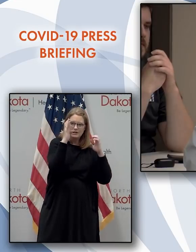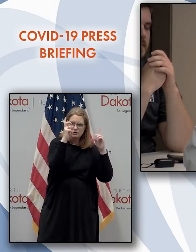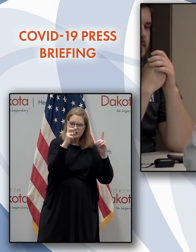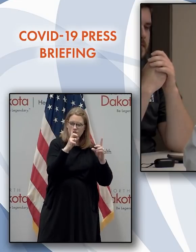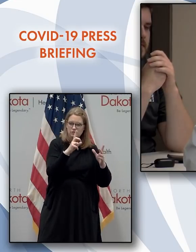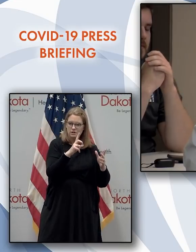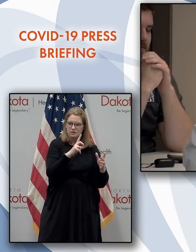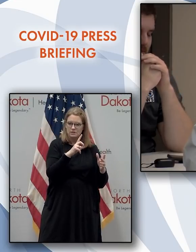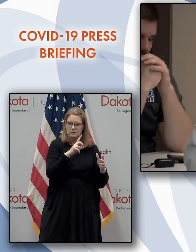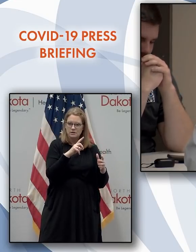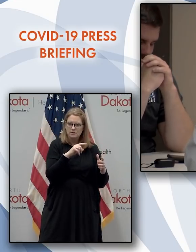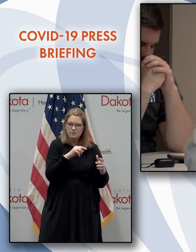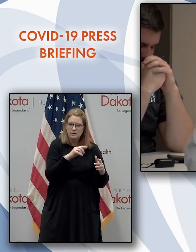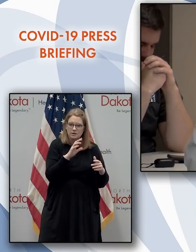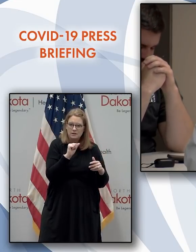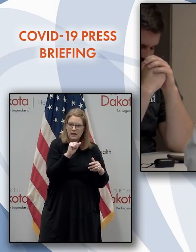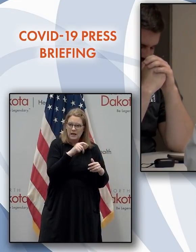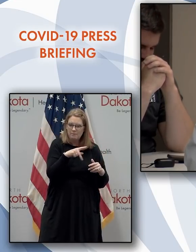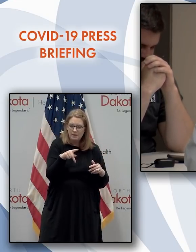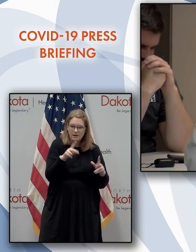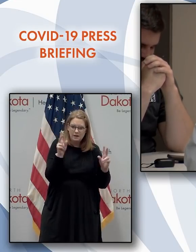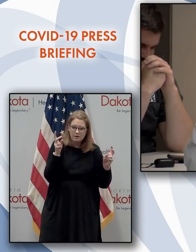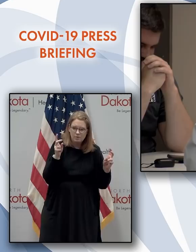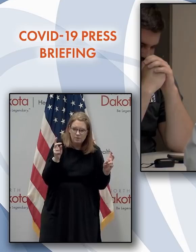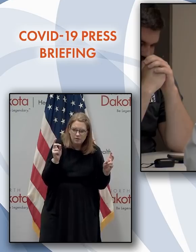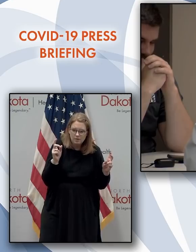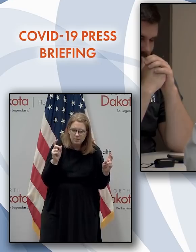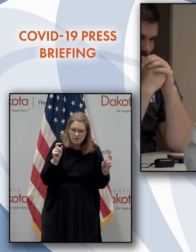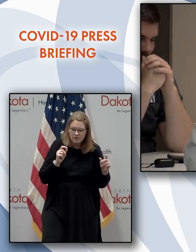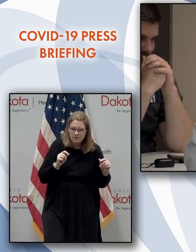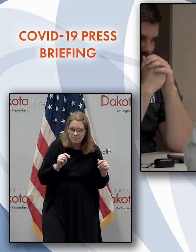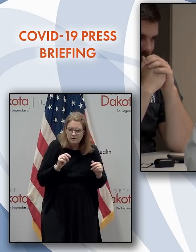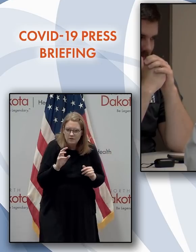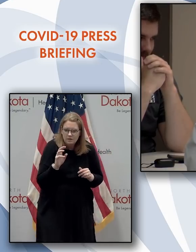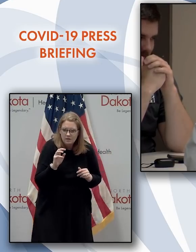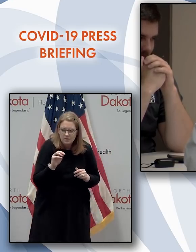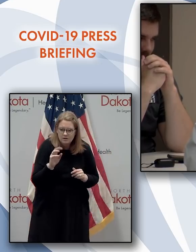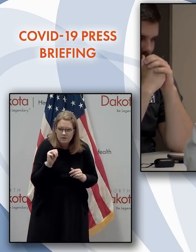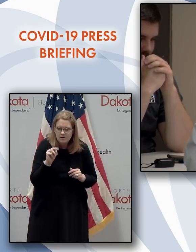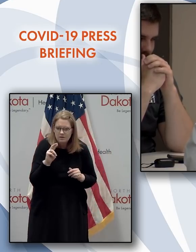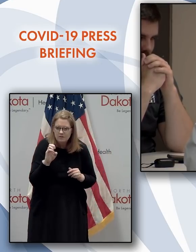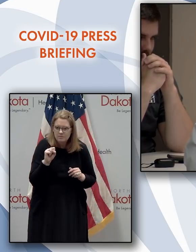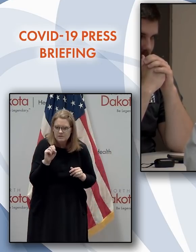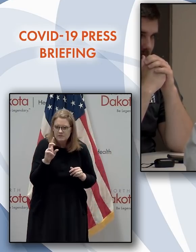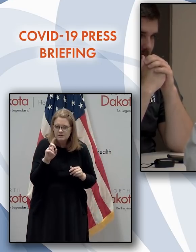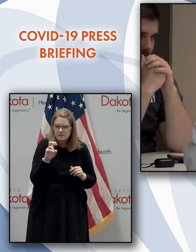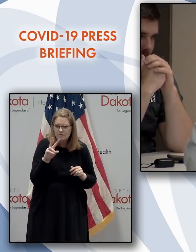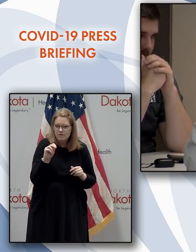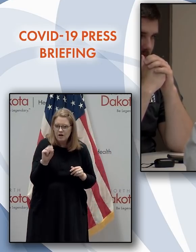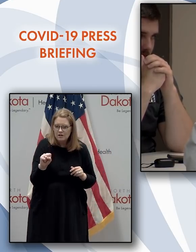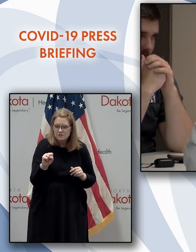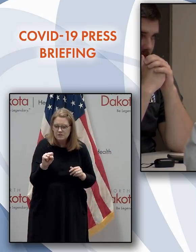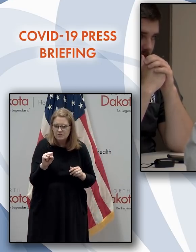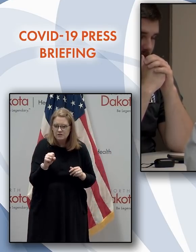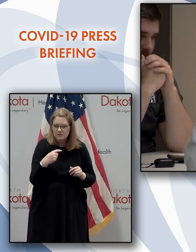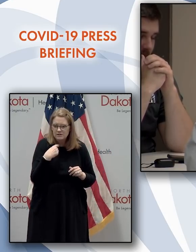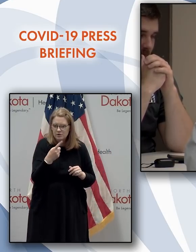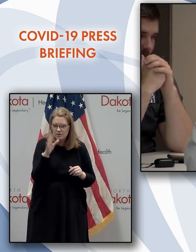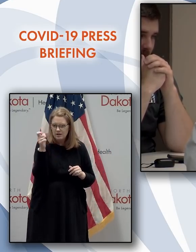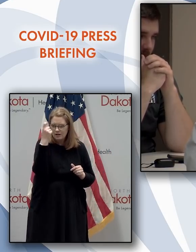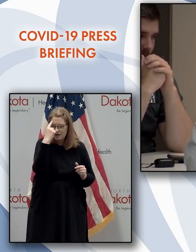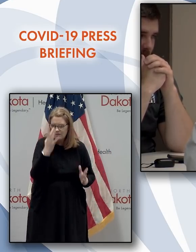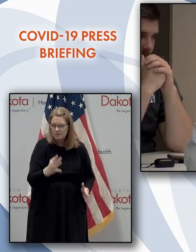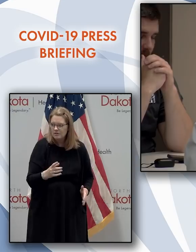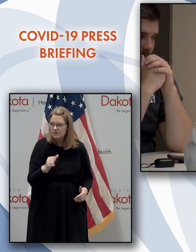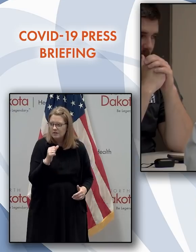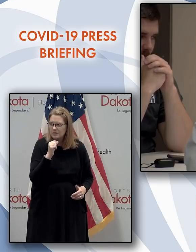piece there. The Associated Press is quoting Mr. Voss yesterday saying to you governors, ultimately